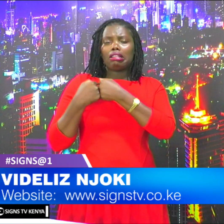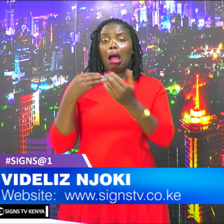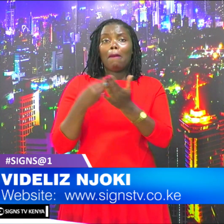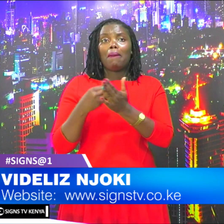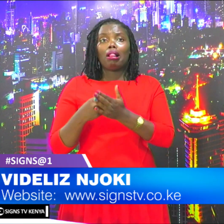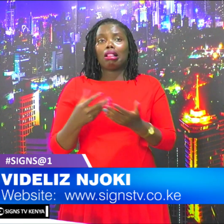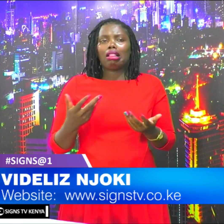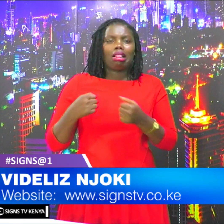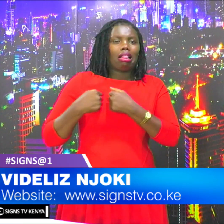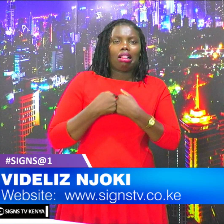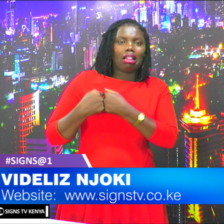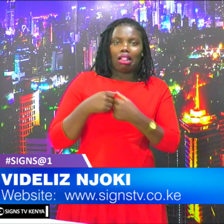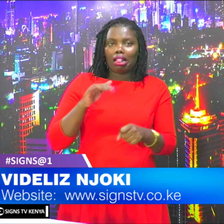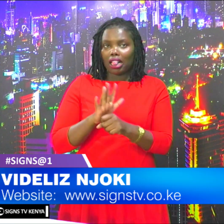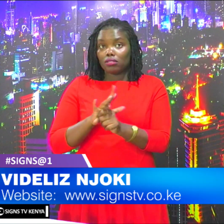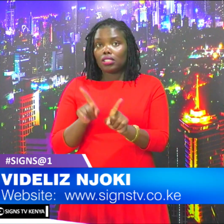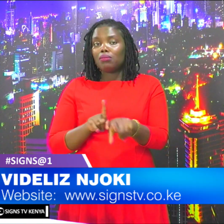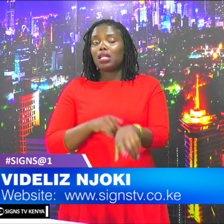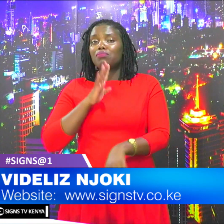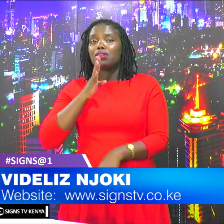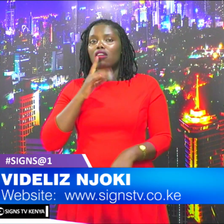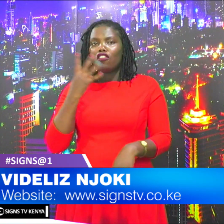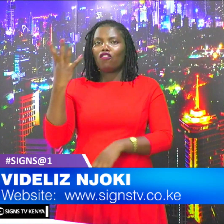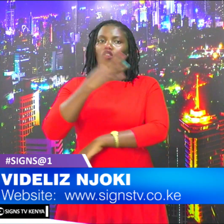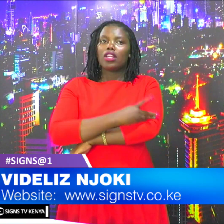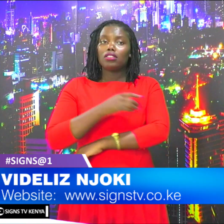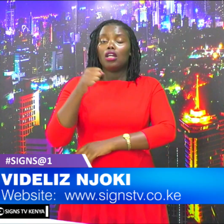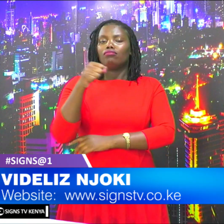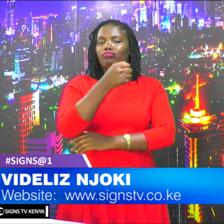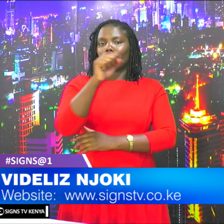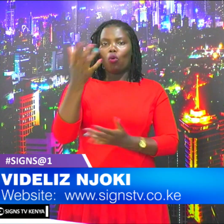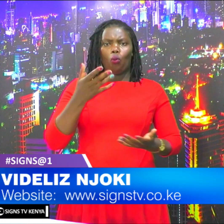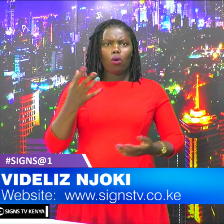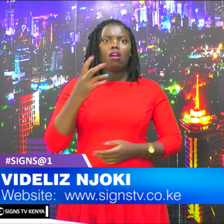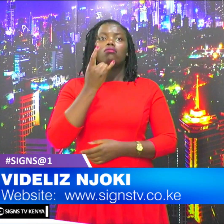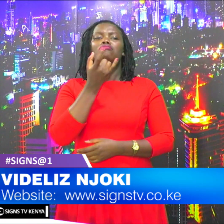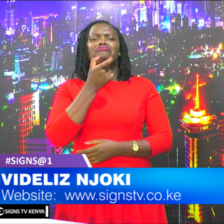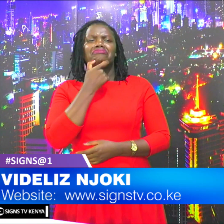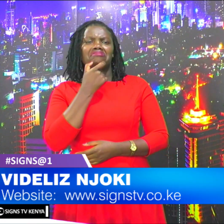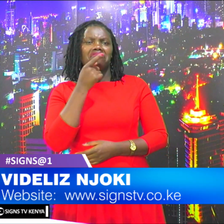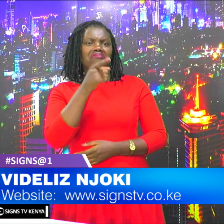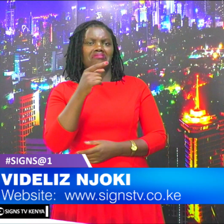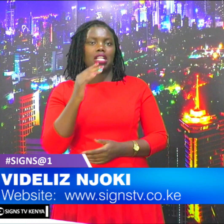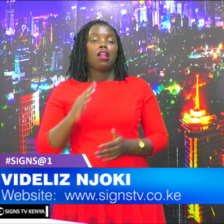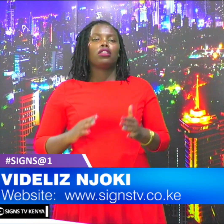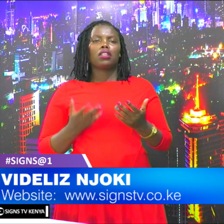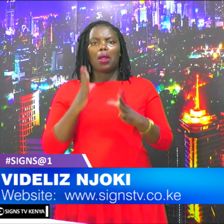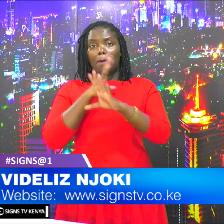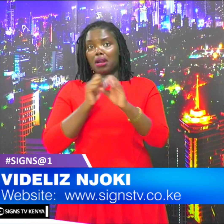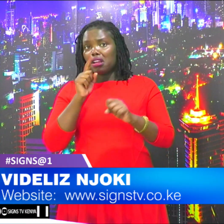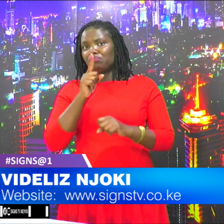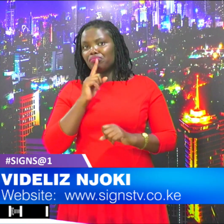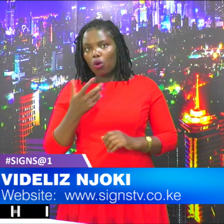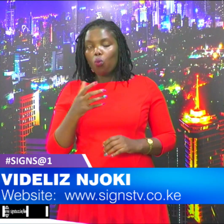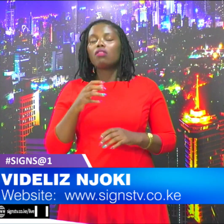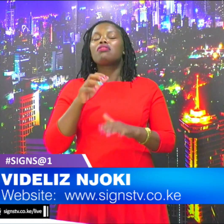of plans to revitalize sugar companies that are facing financial difficulties. Speaking